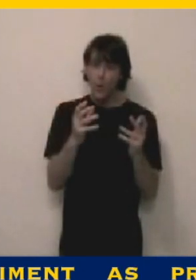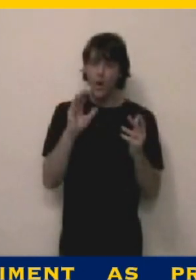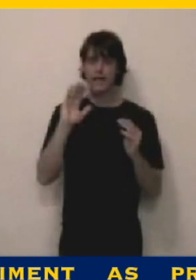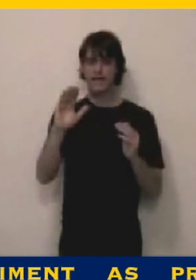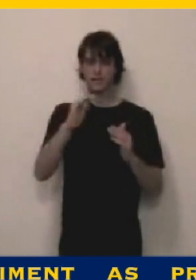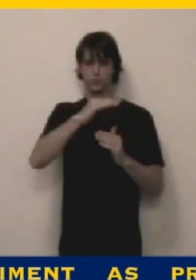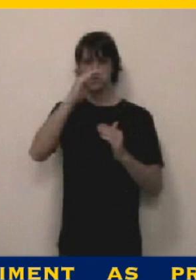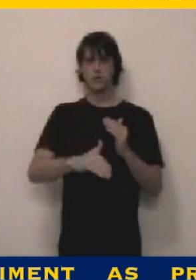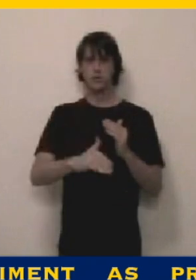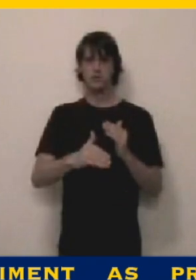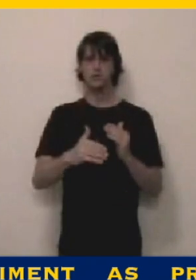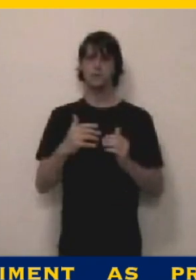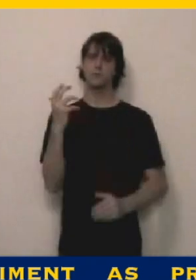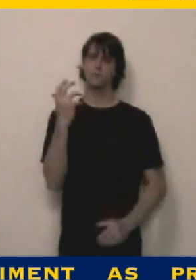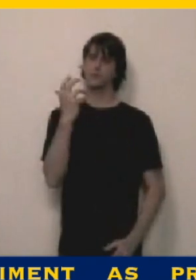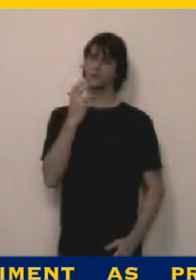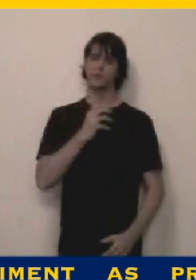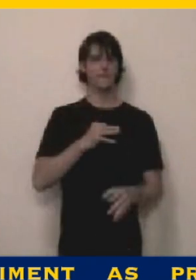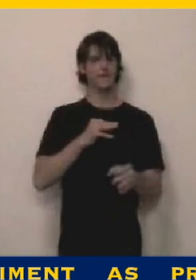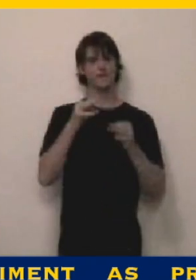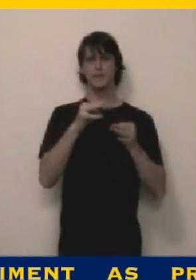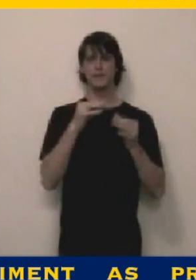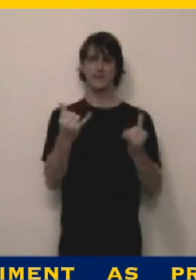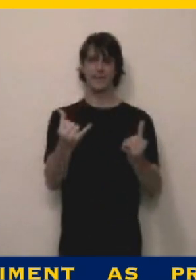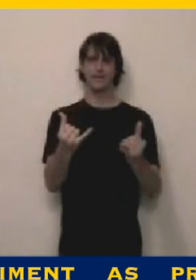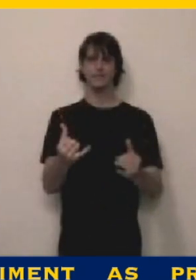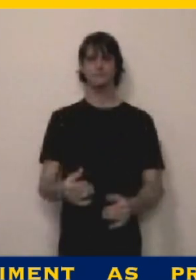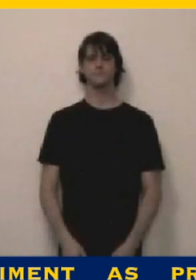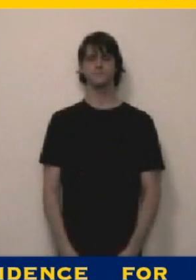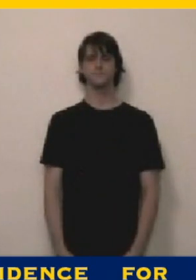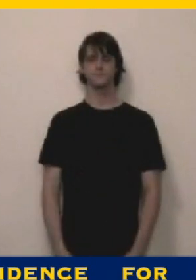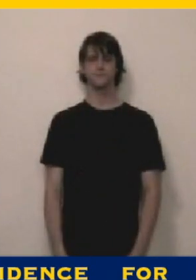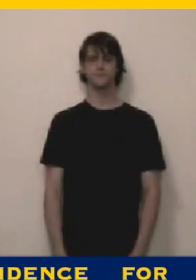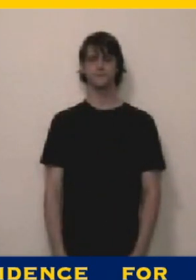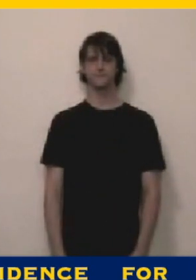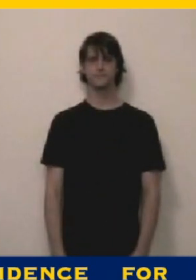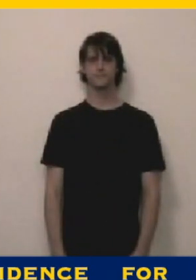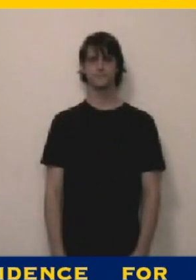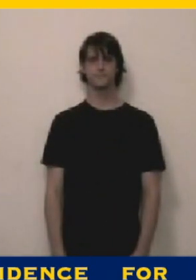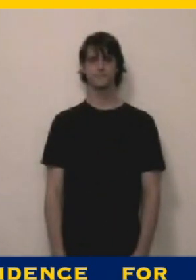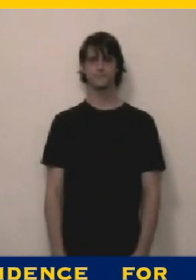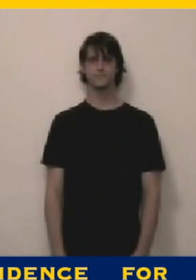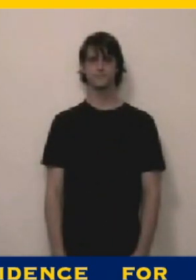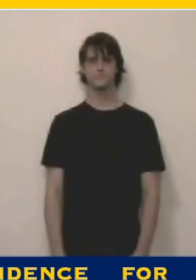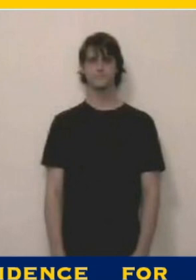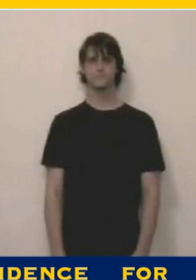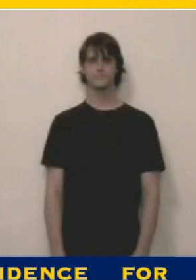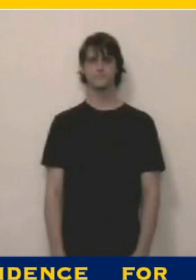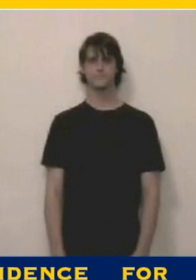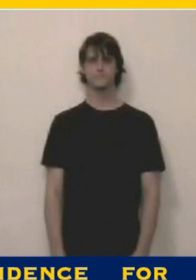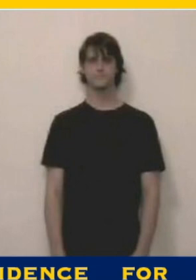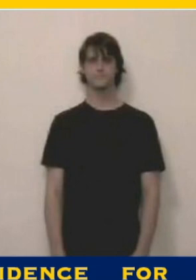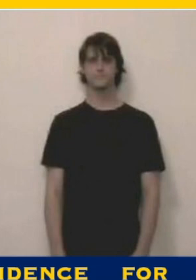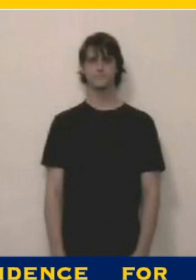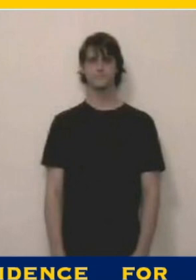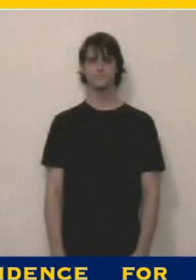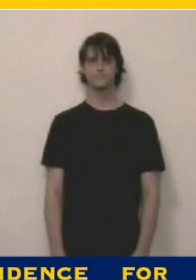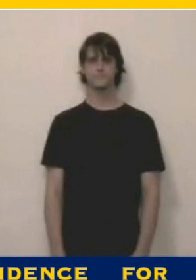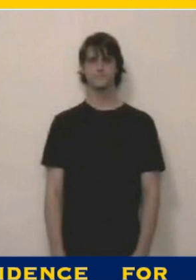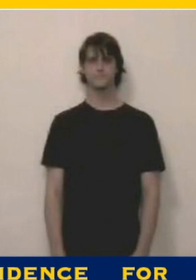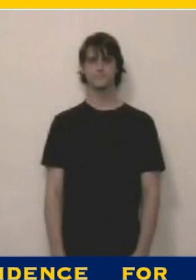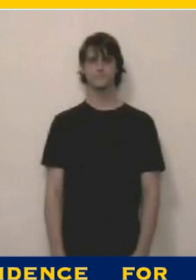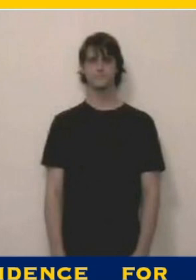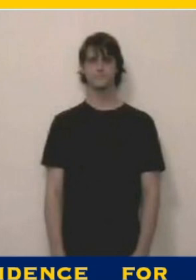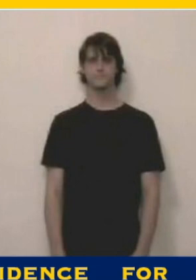apparently does not behave according to its rules, but rather to those of the Lorentzian one, instead of as a failure to provide evidence for the existence of the